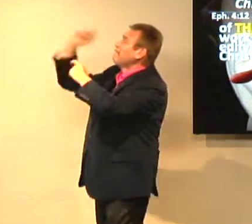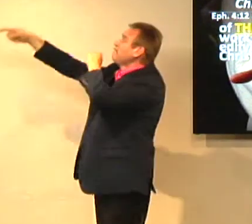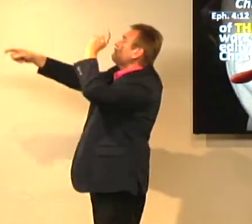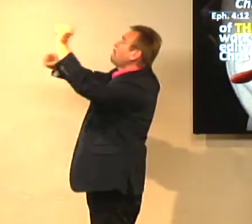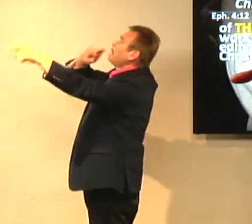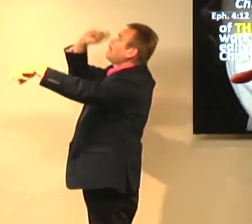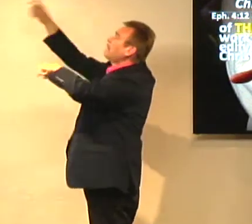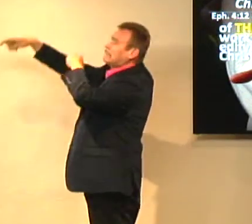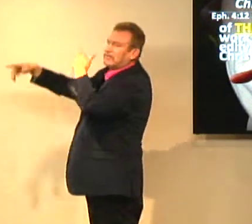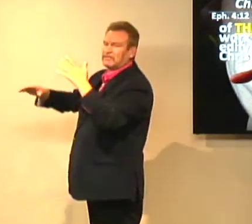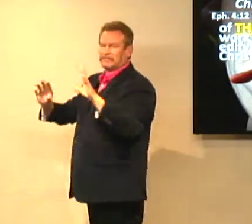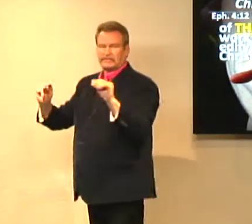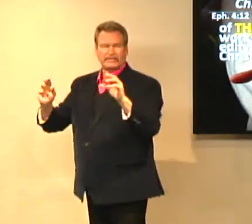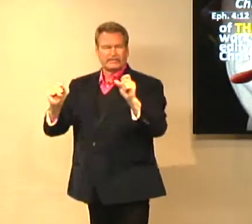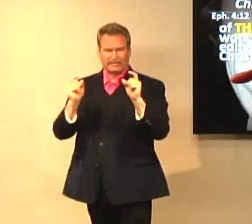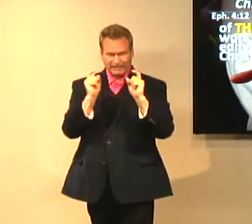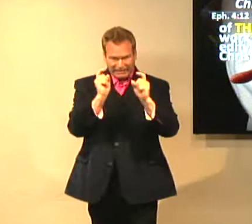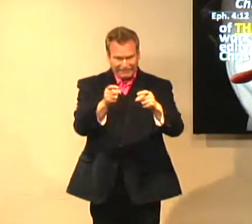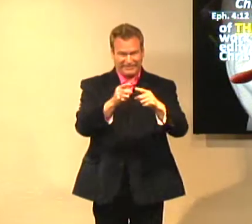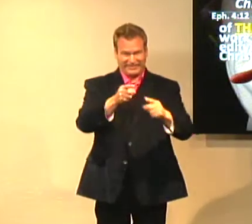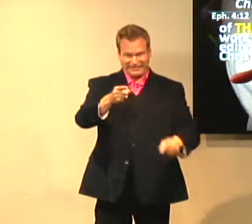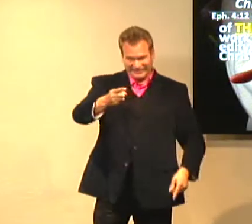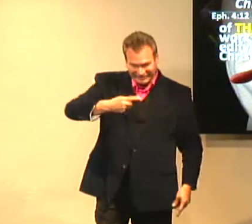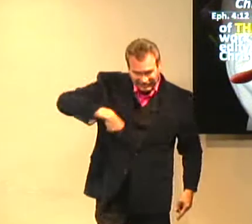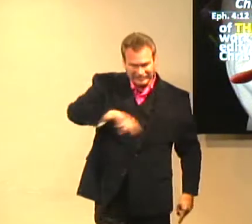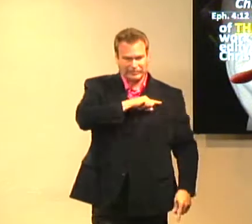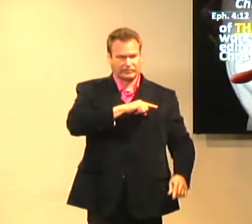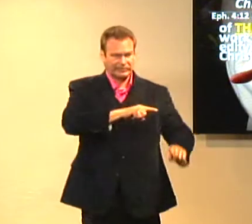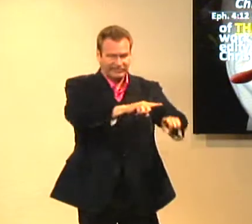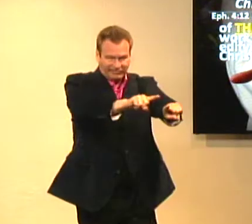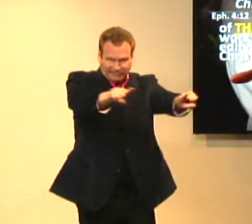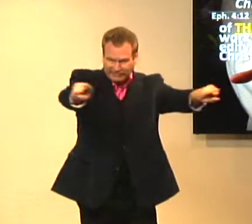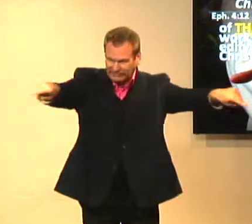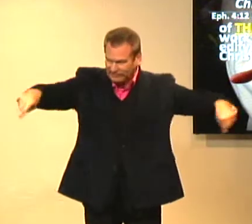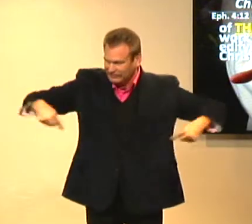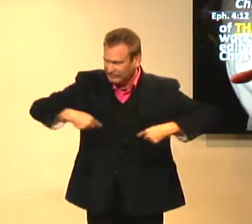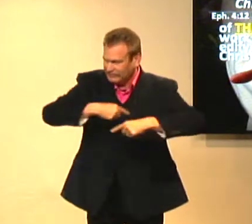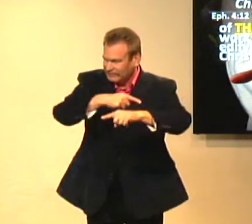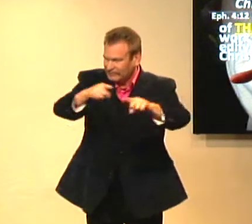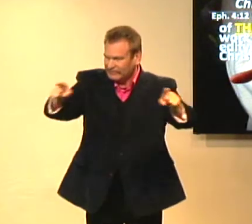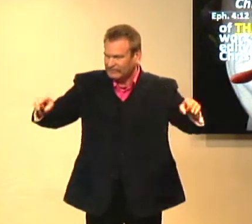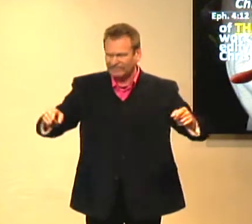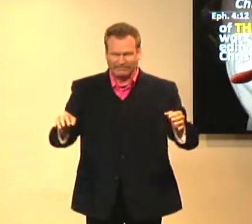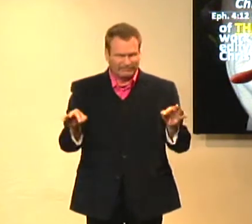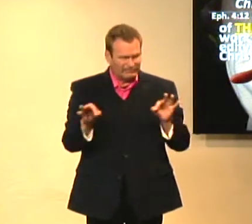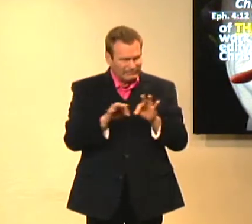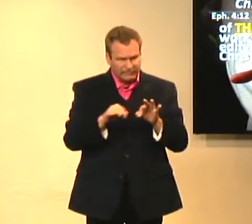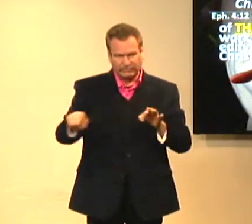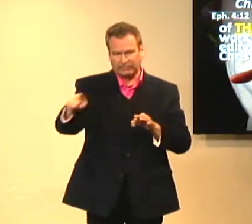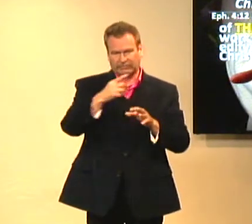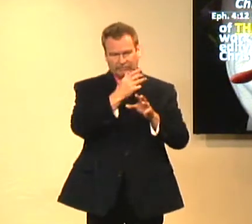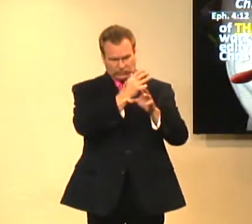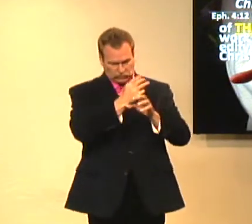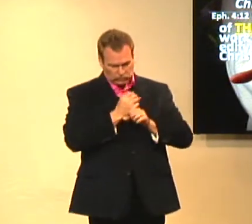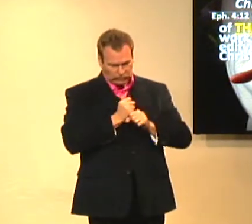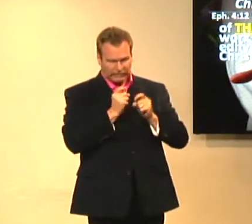God doesn't give gifts out into the world to the non-believers, but God gives these giftings to the